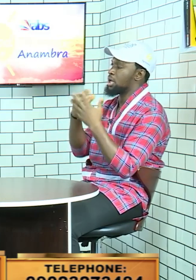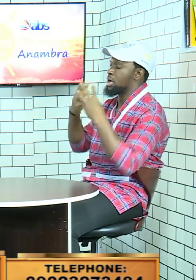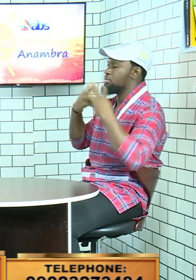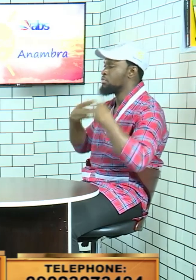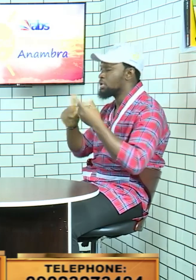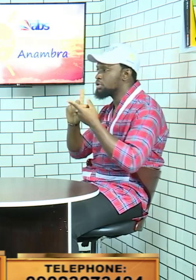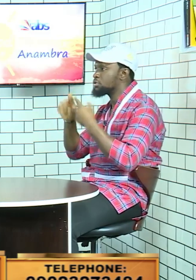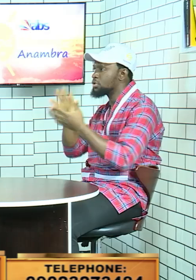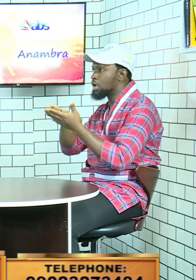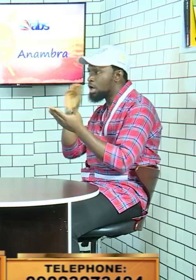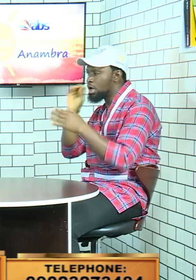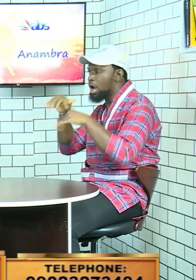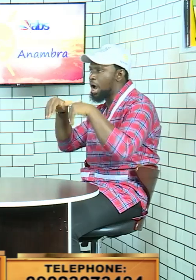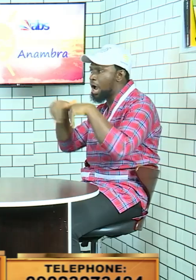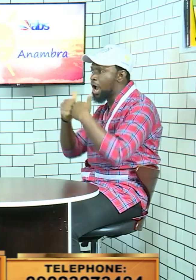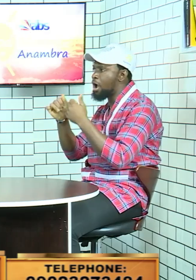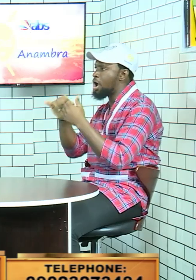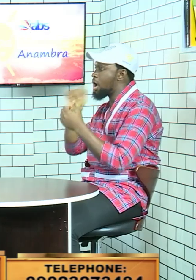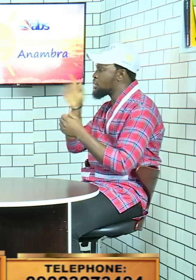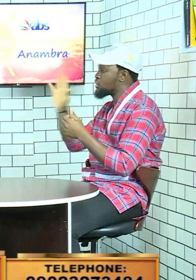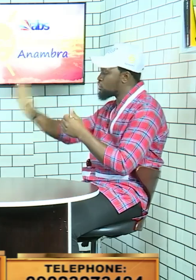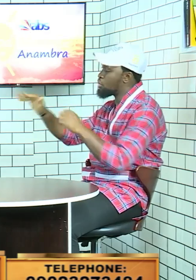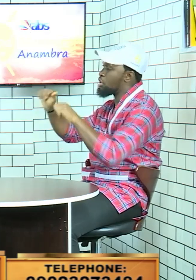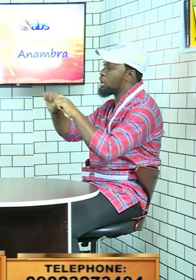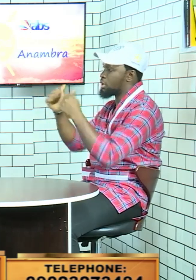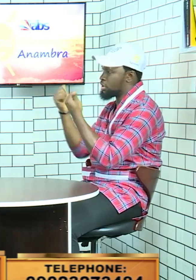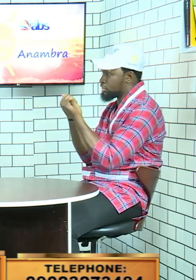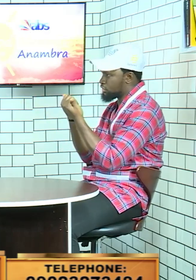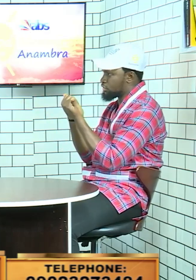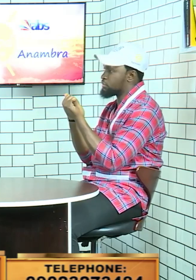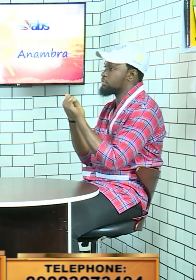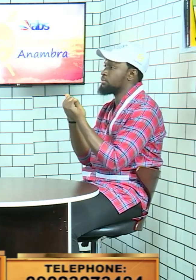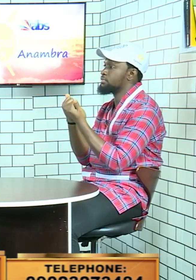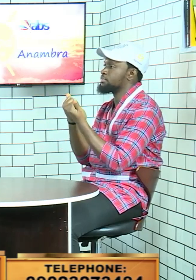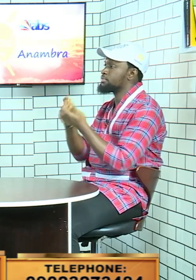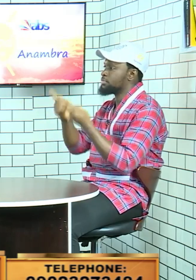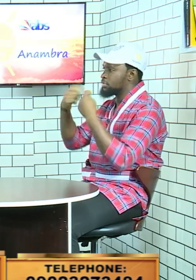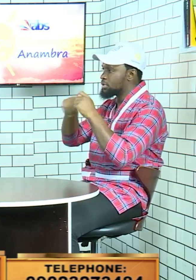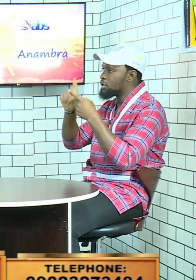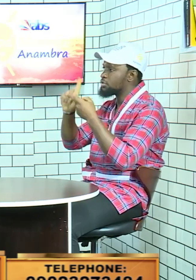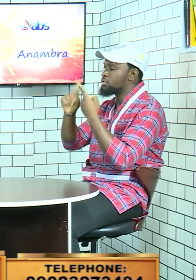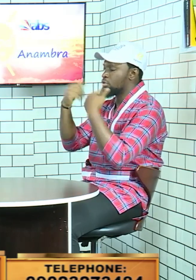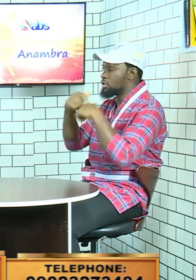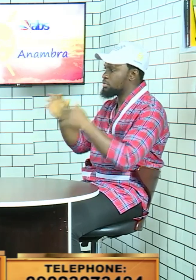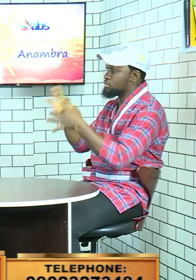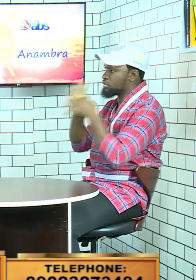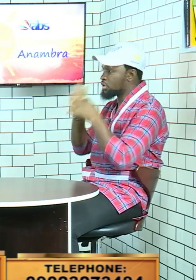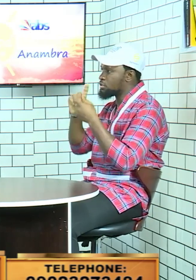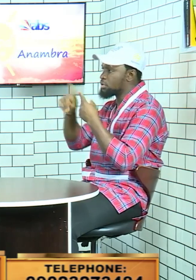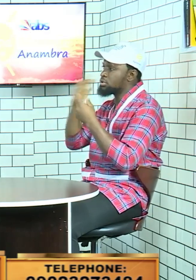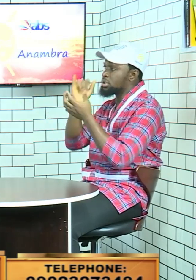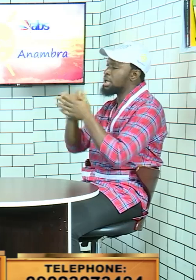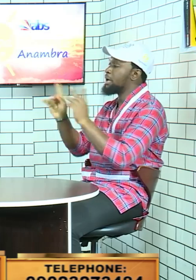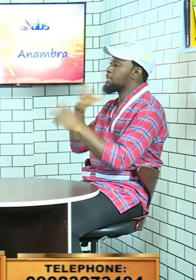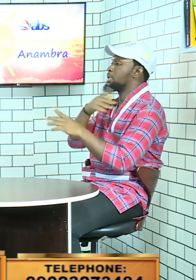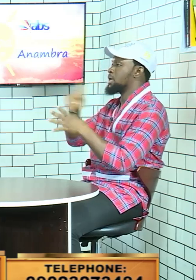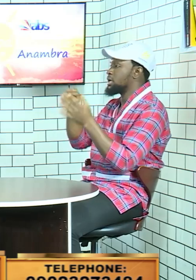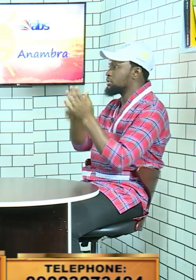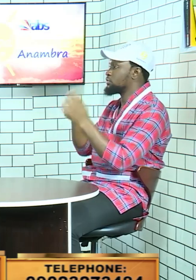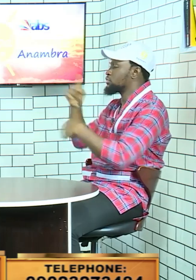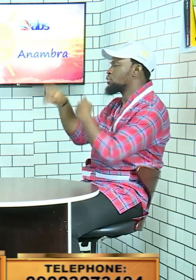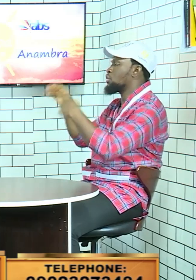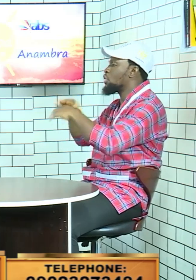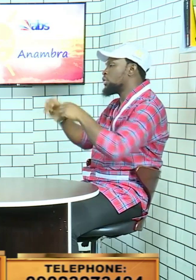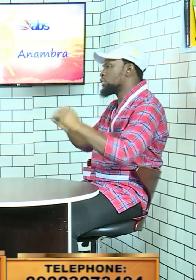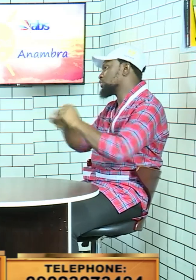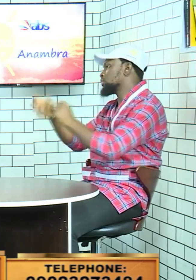learn. So how is his organization or association, trying to come together to see that people like this going on the